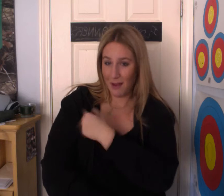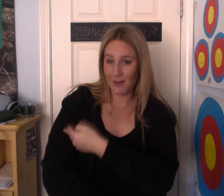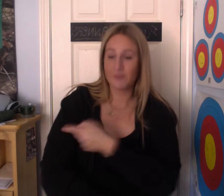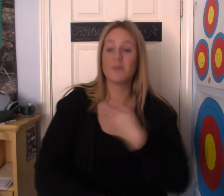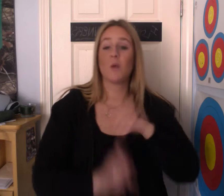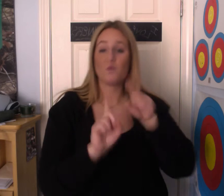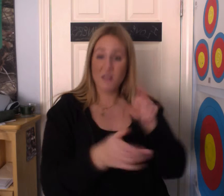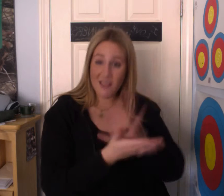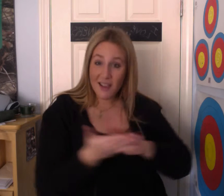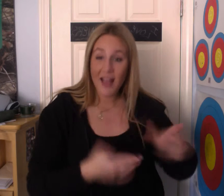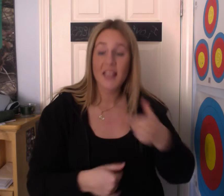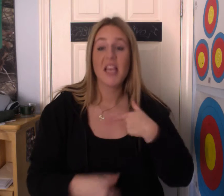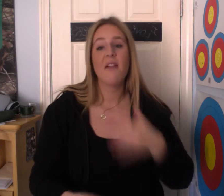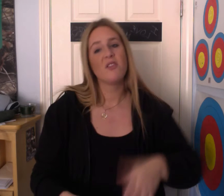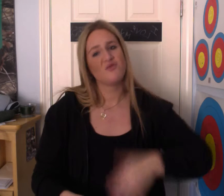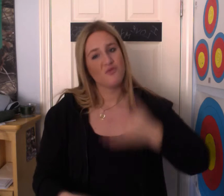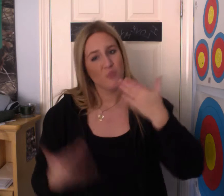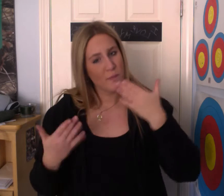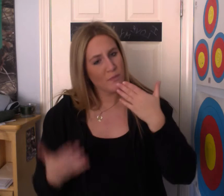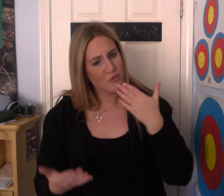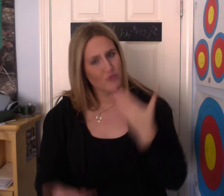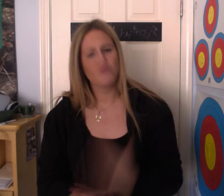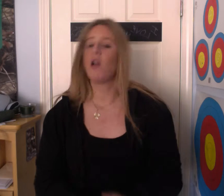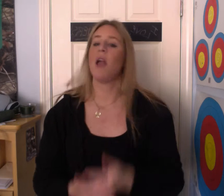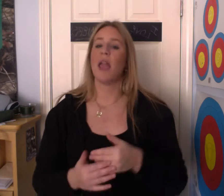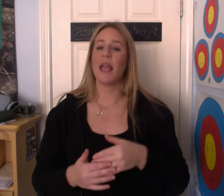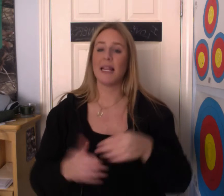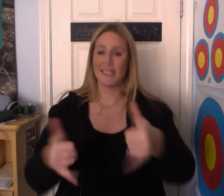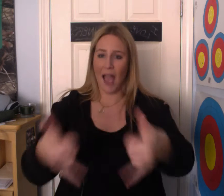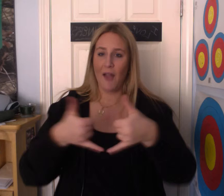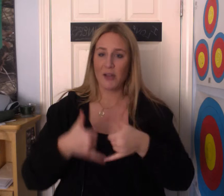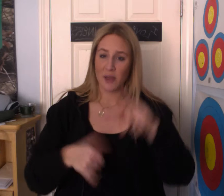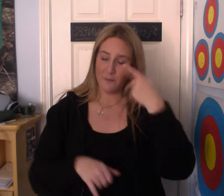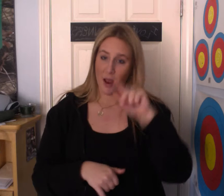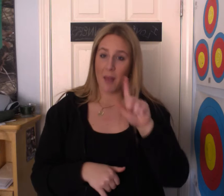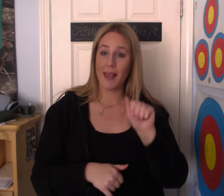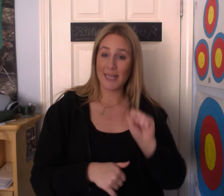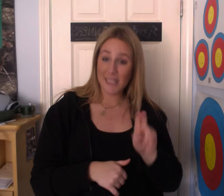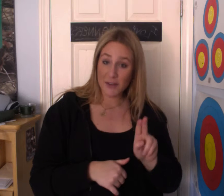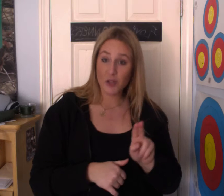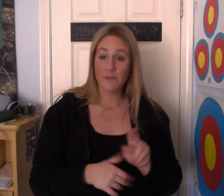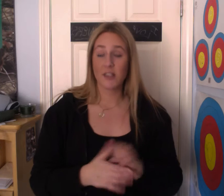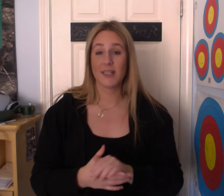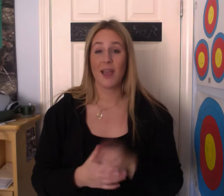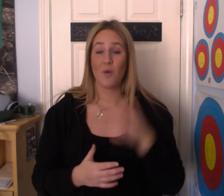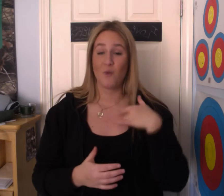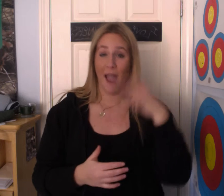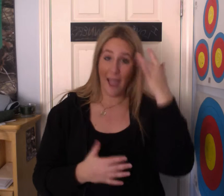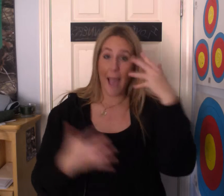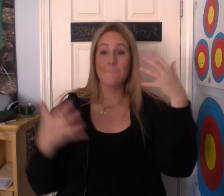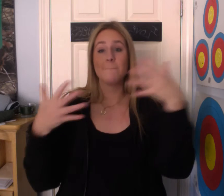sweet scholarship to ASU, Arizona State University, because I fit every single quota. I was